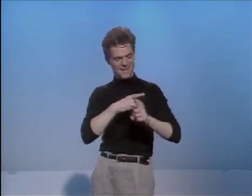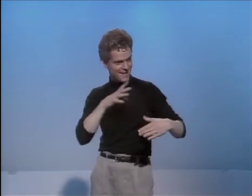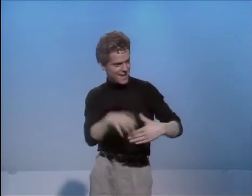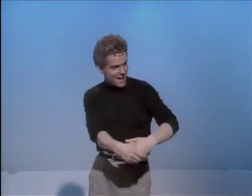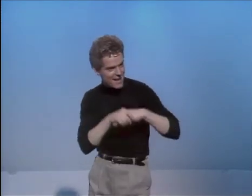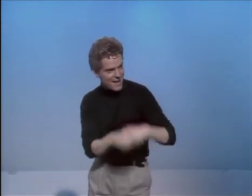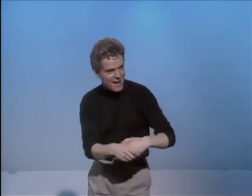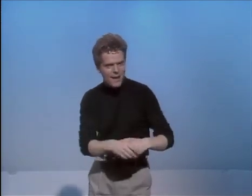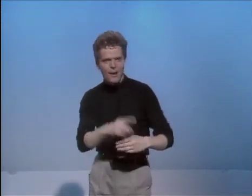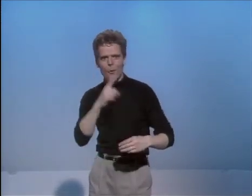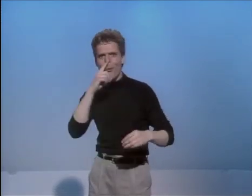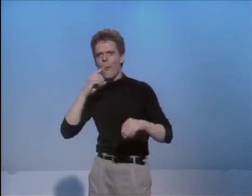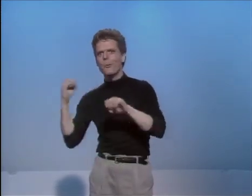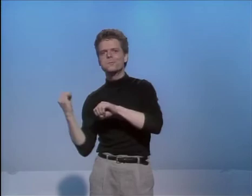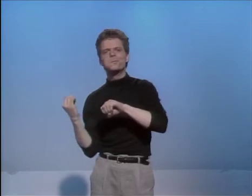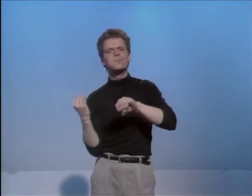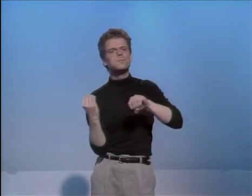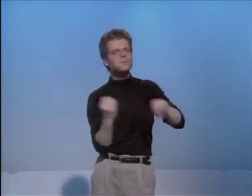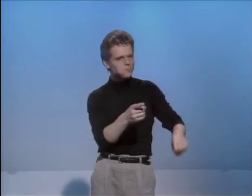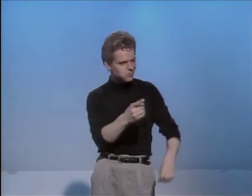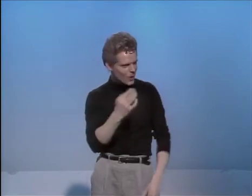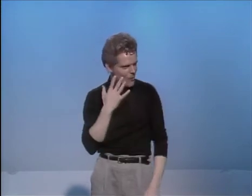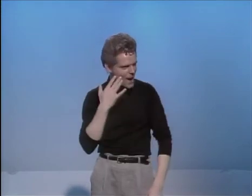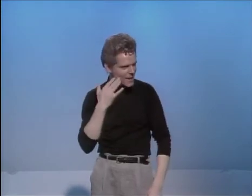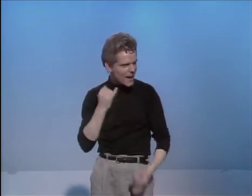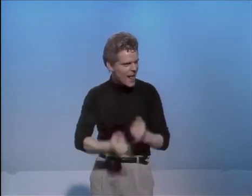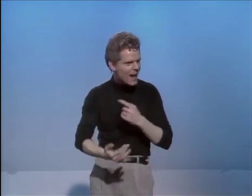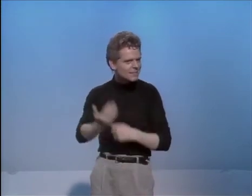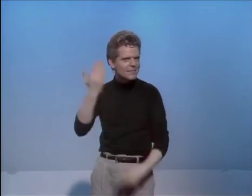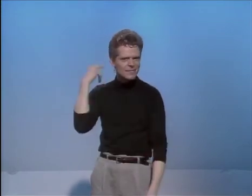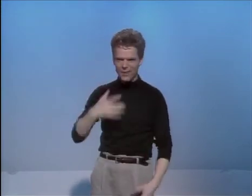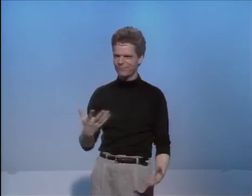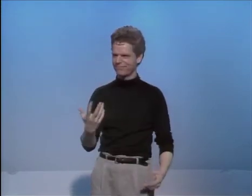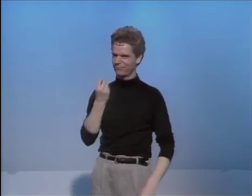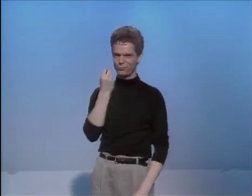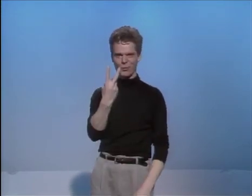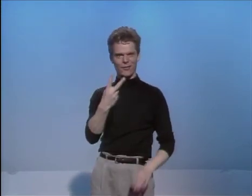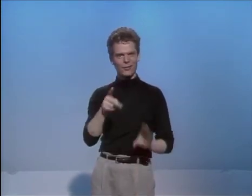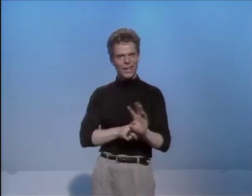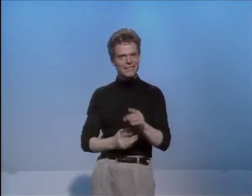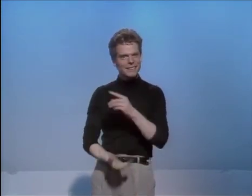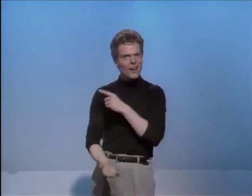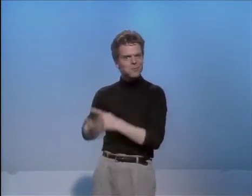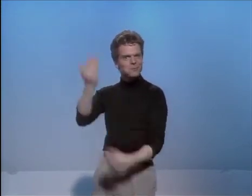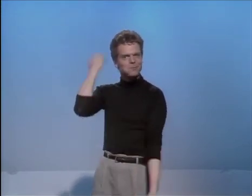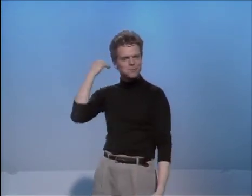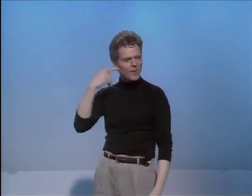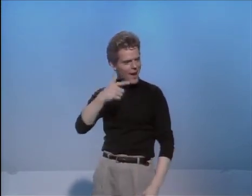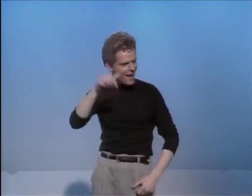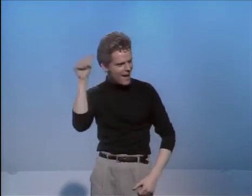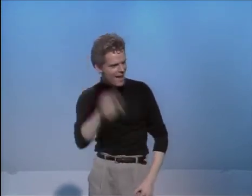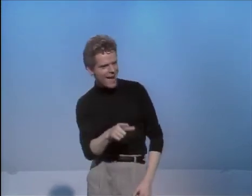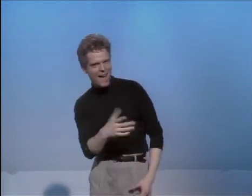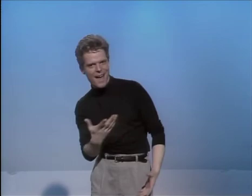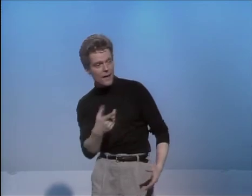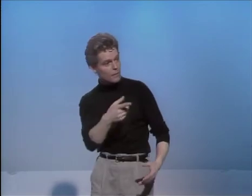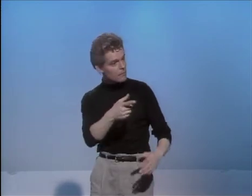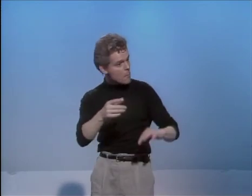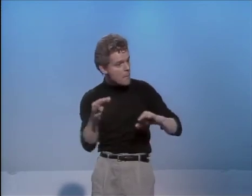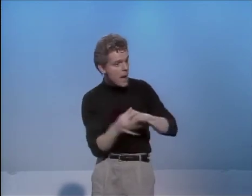we shook hands. We hadn't seen each other for ages, so I asked, "When was the last time I saw you?" "Oh, 12 years ago." "That's right. Are you married